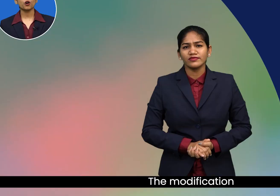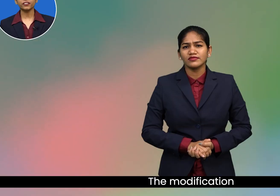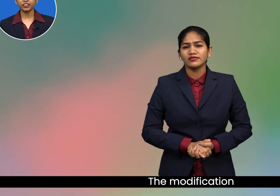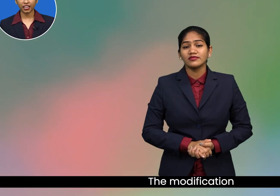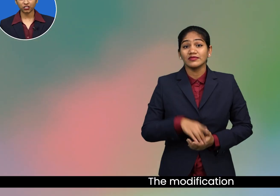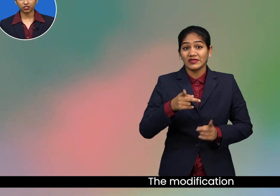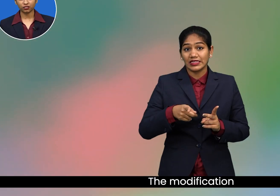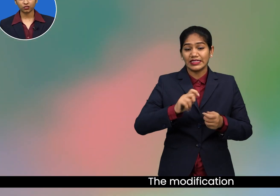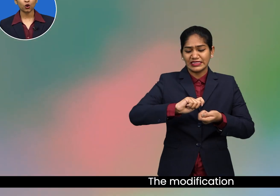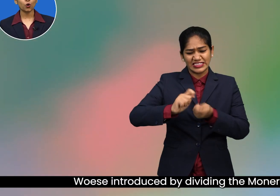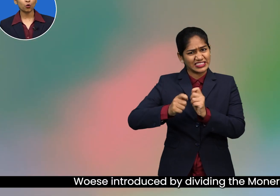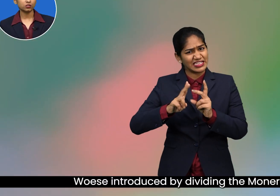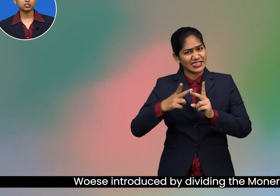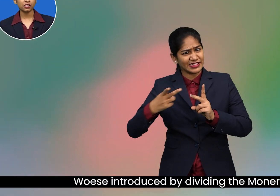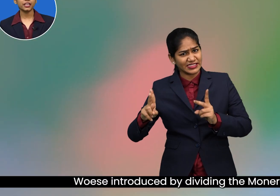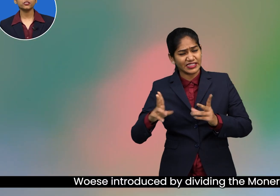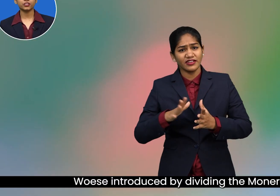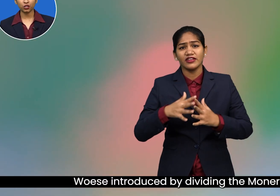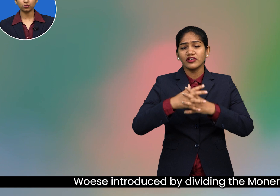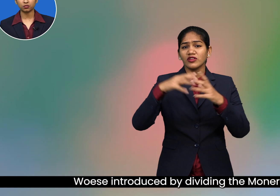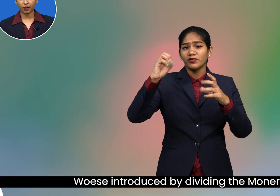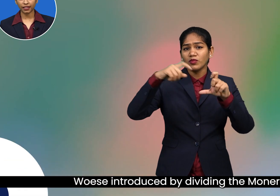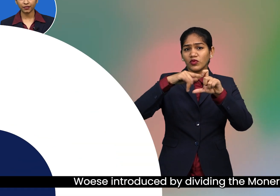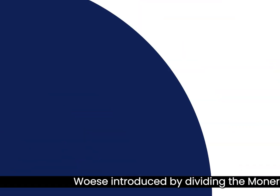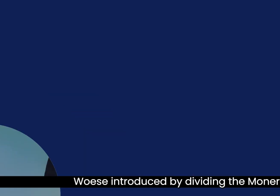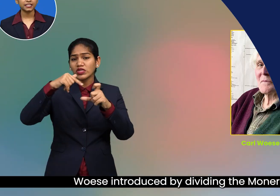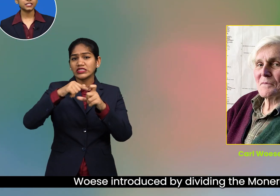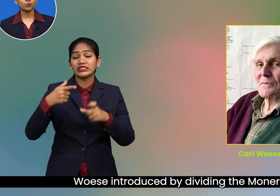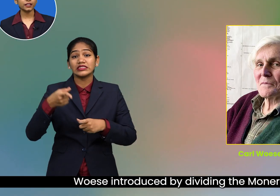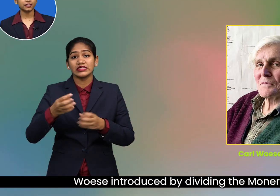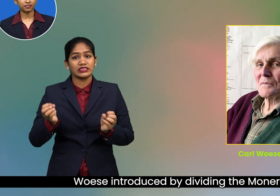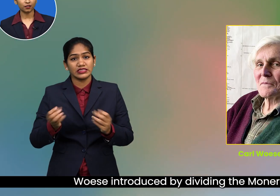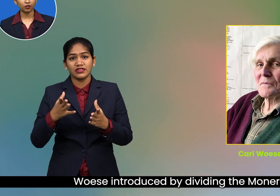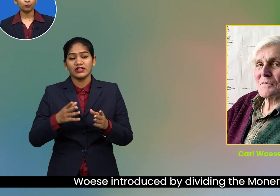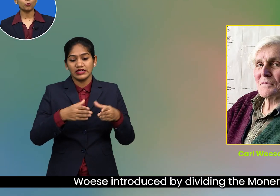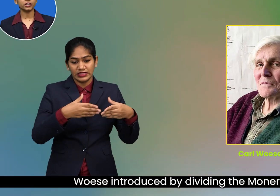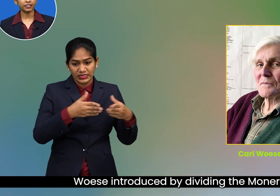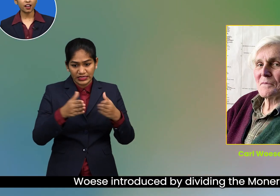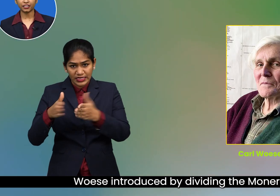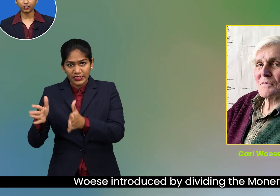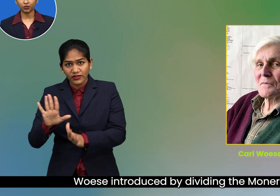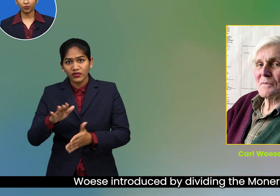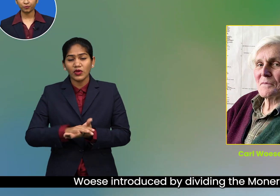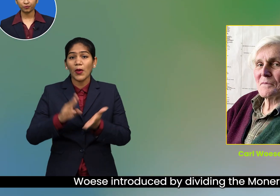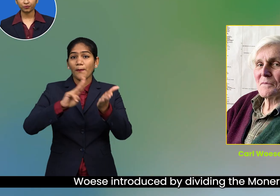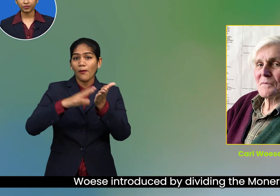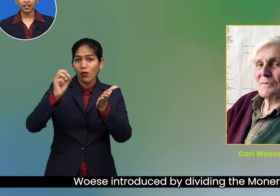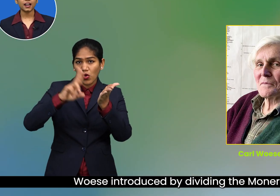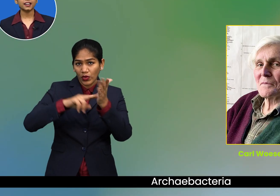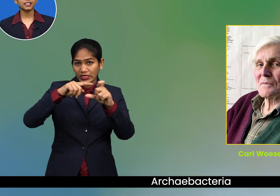The modification was introduced by dividing the Monera into